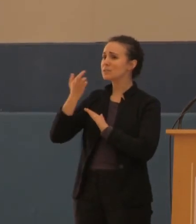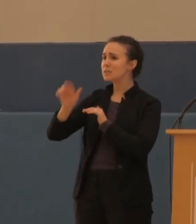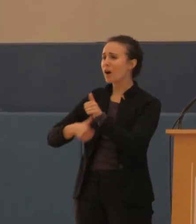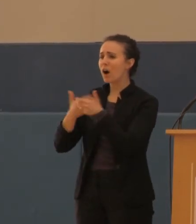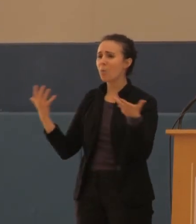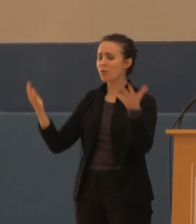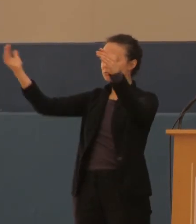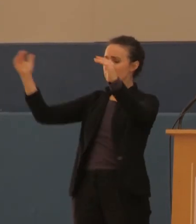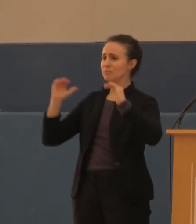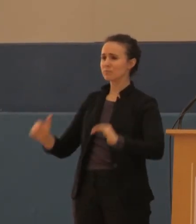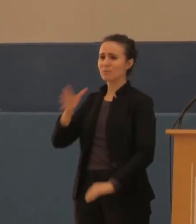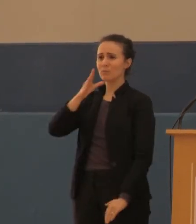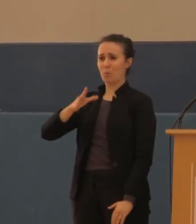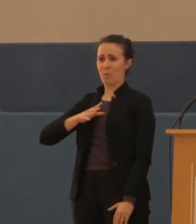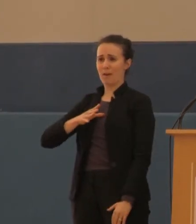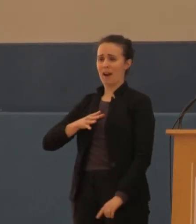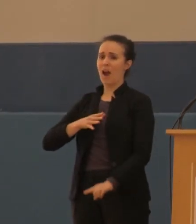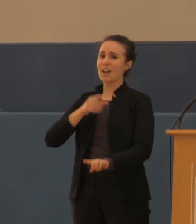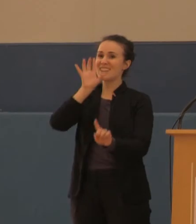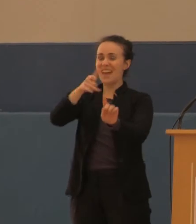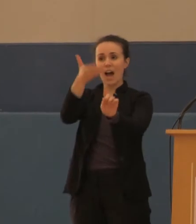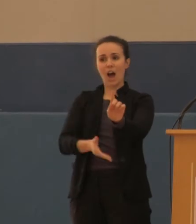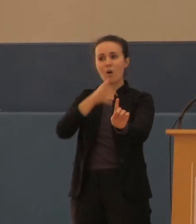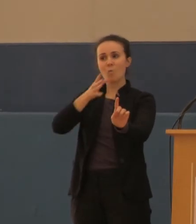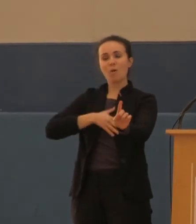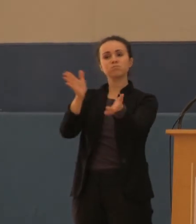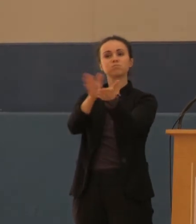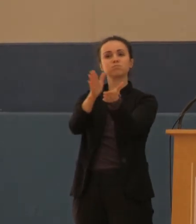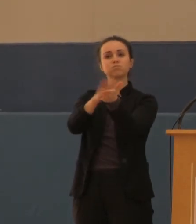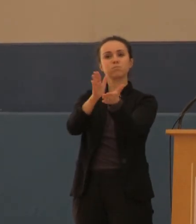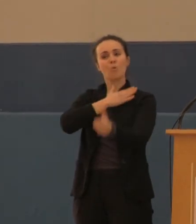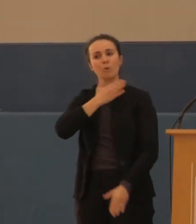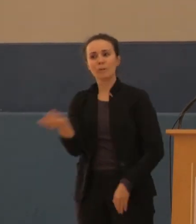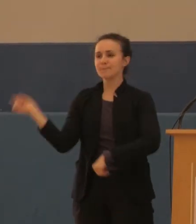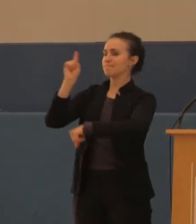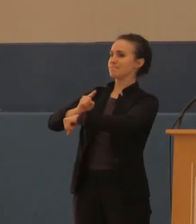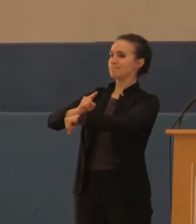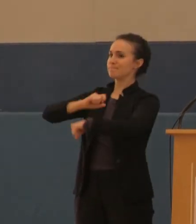a woman candidate. And to her, I applaud standing up.